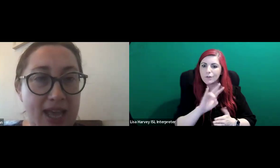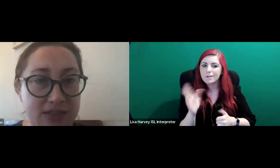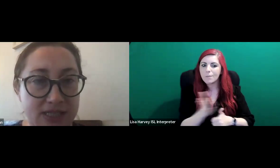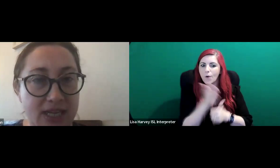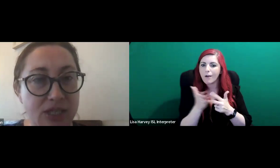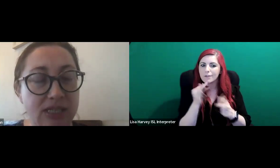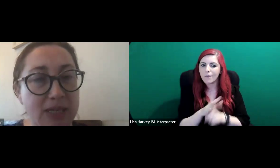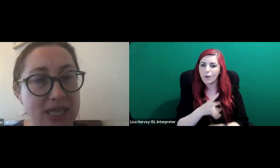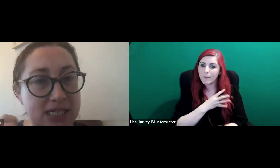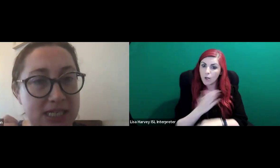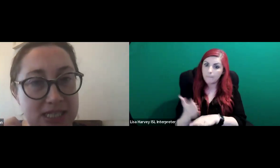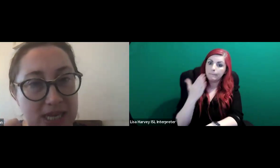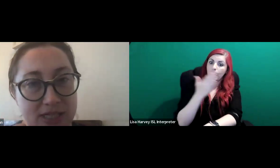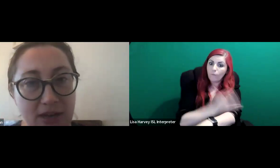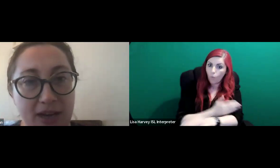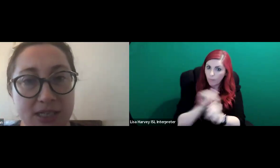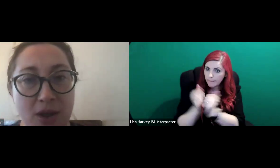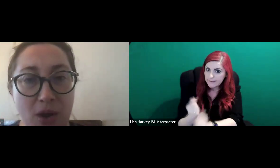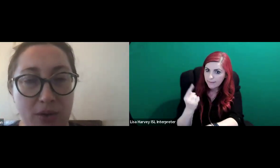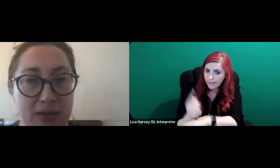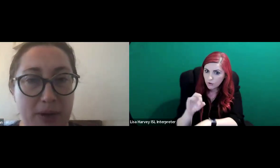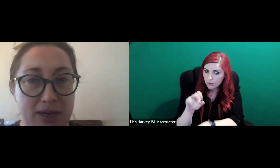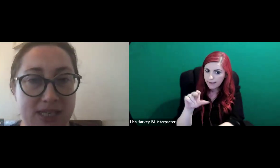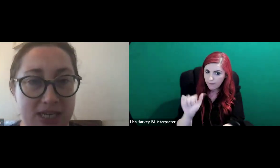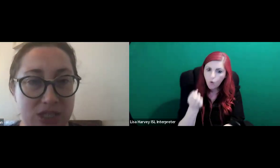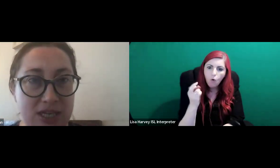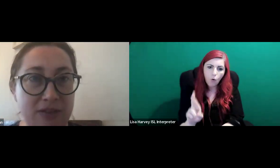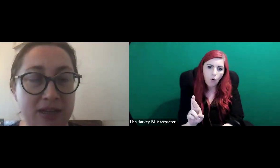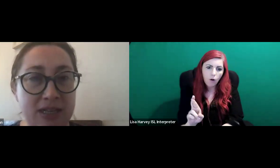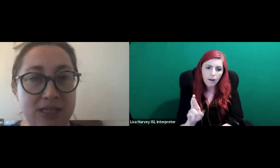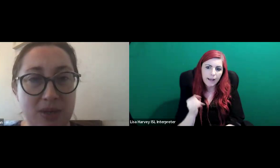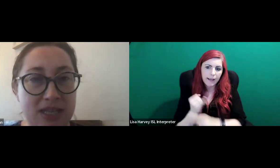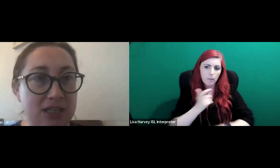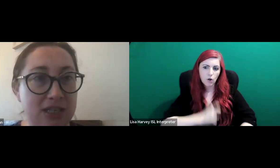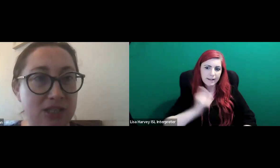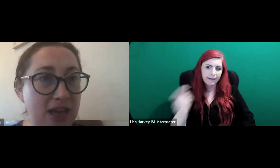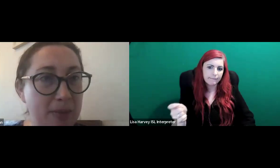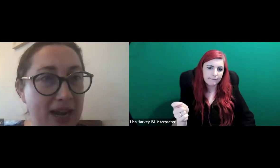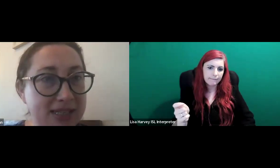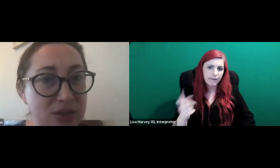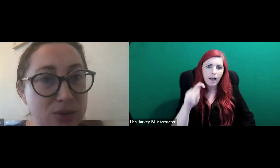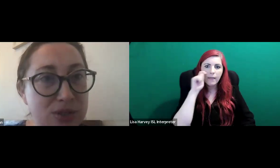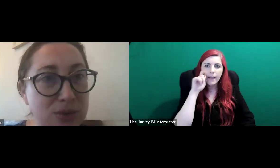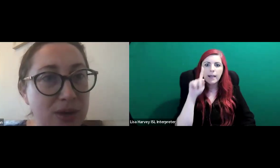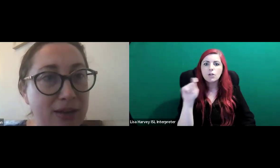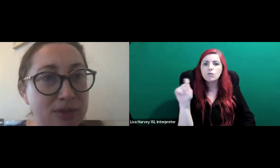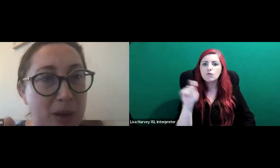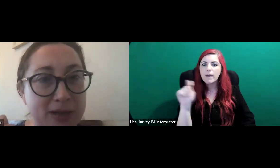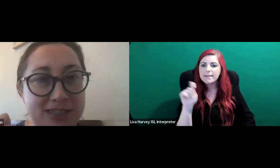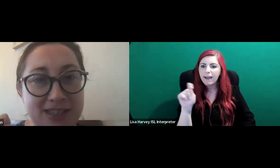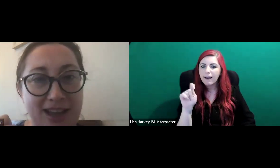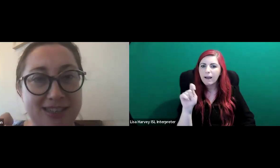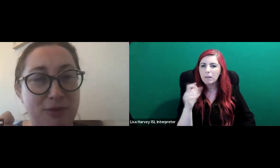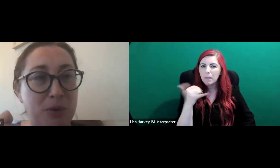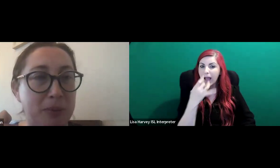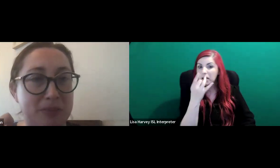committee ahead of the sessions by sending to the Secretariat, or in person in Geneva? So I think, Theresia, I might ask you to